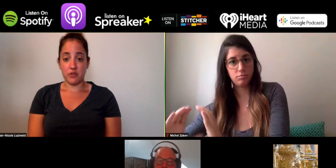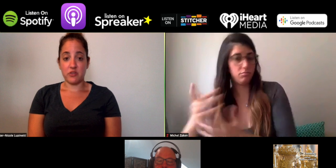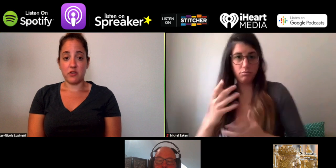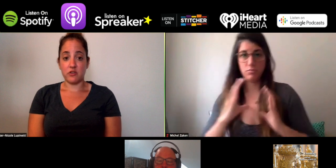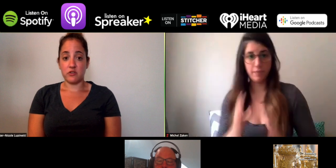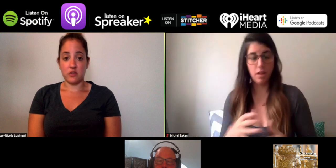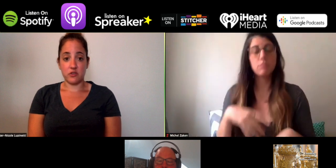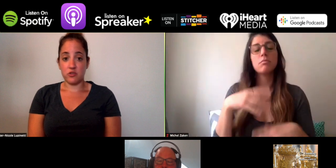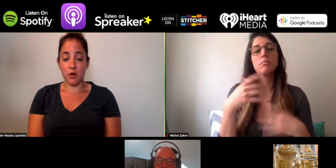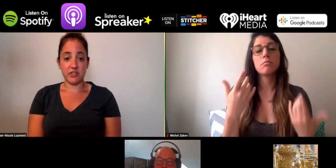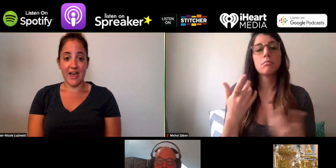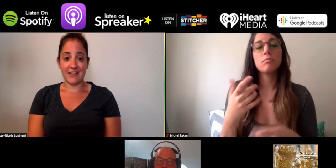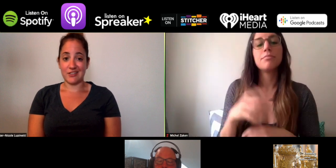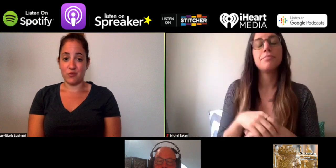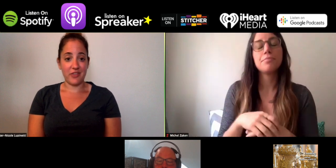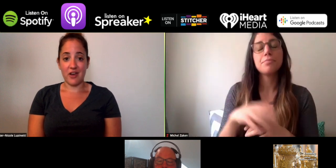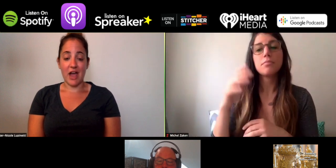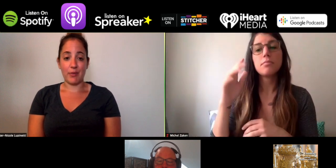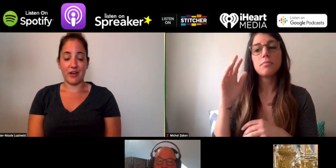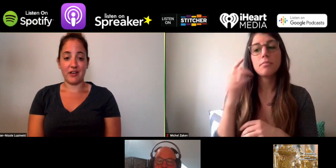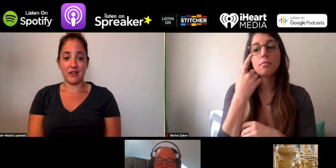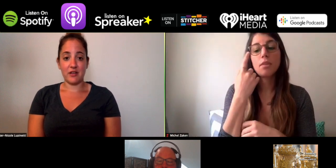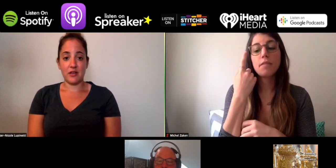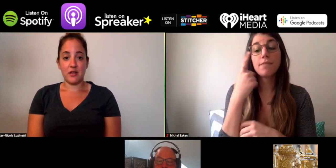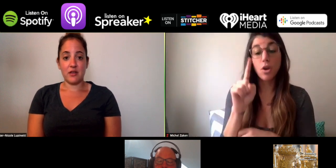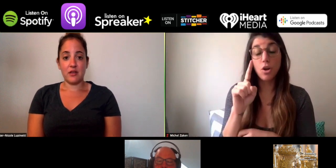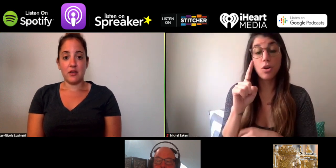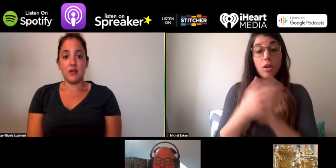interpreter. So there's the two modes of access right there happening.